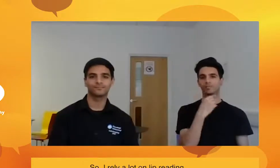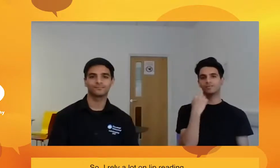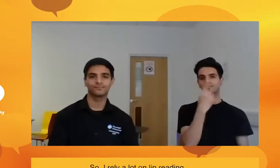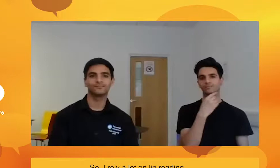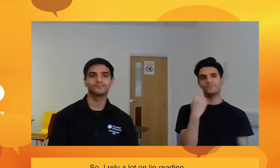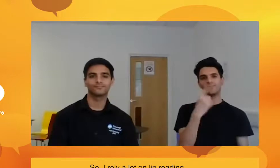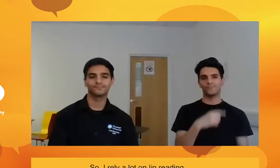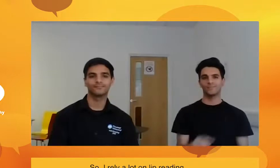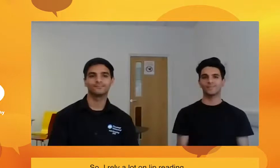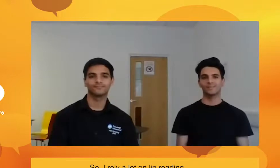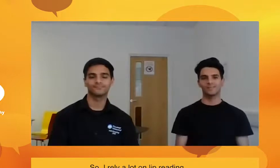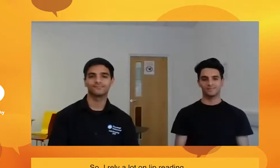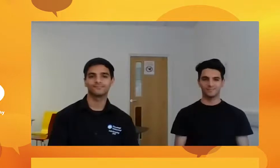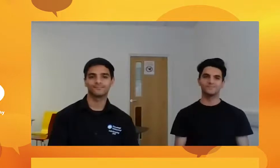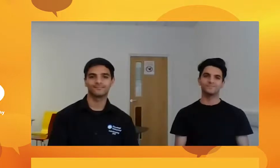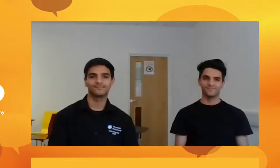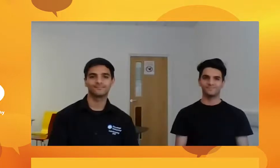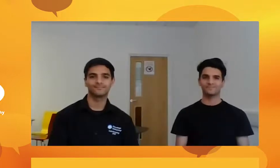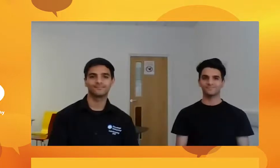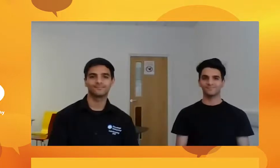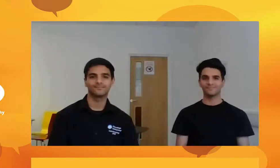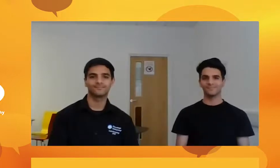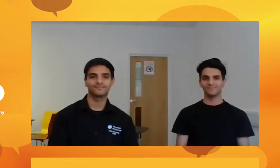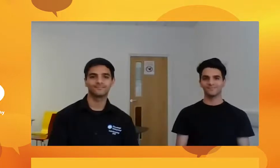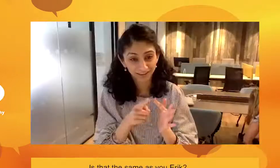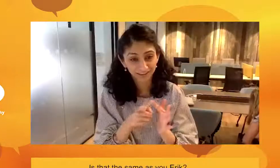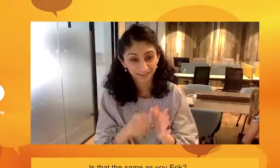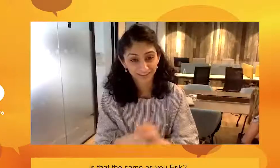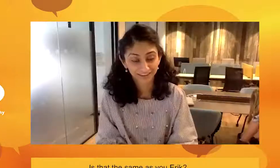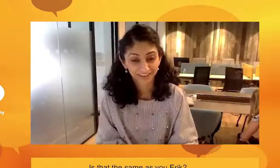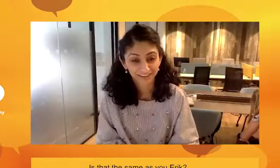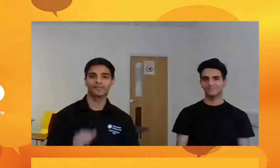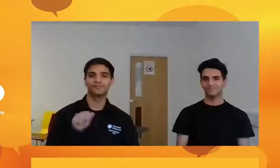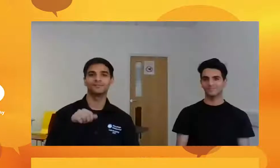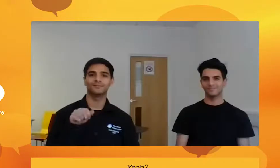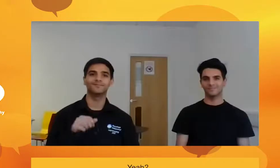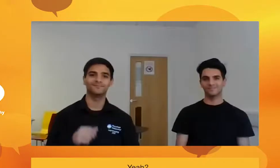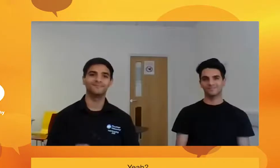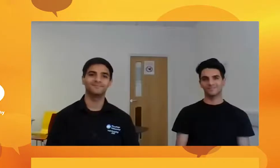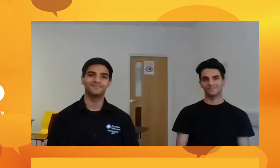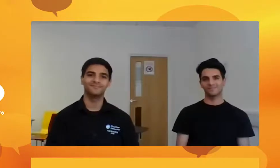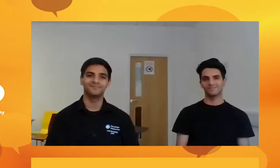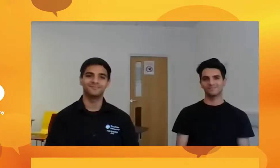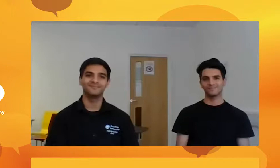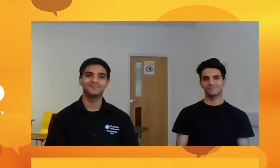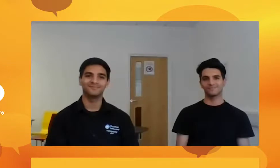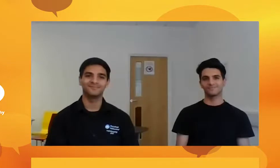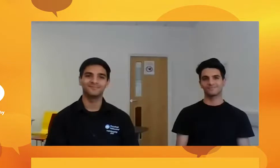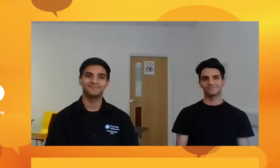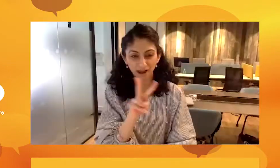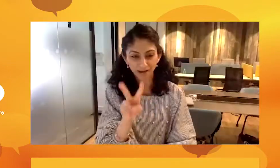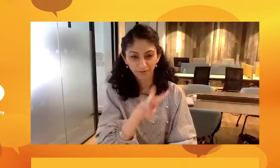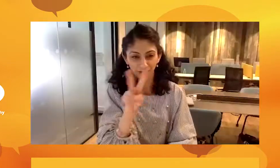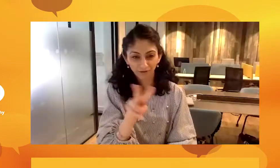So I rely a lot on lip reading. Is that the same as you, Erik? Yeah?